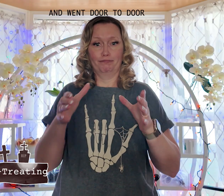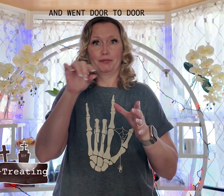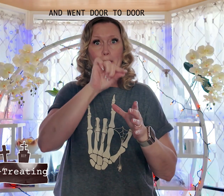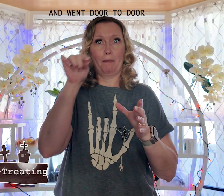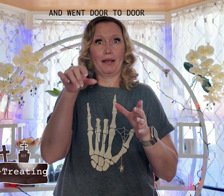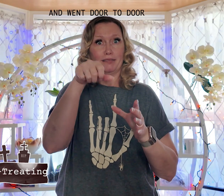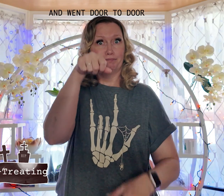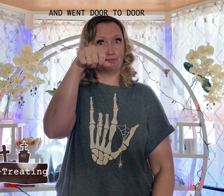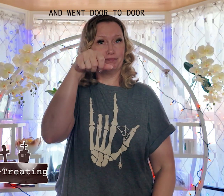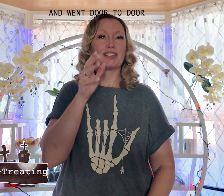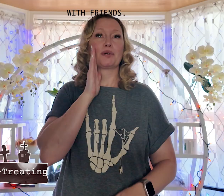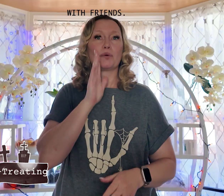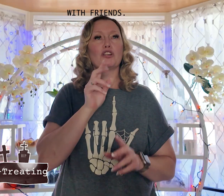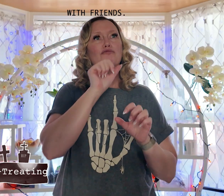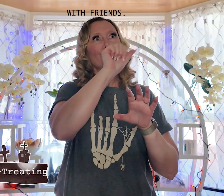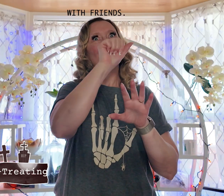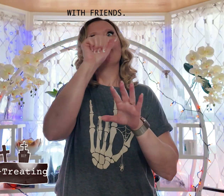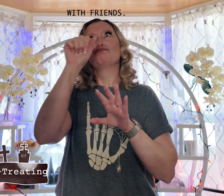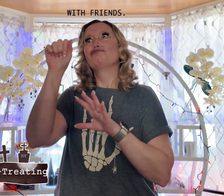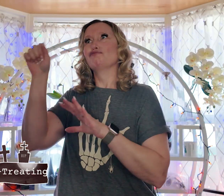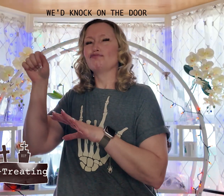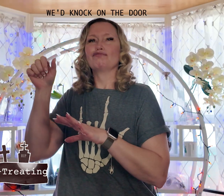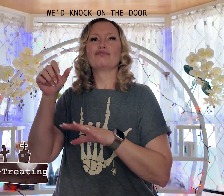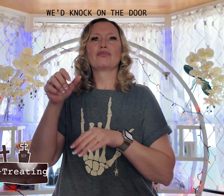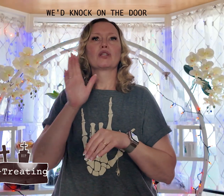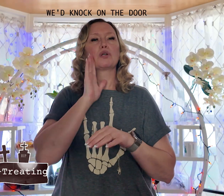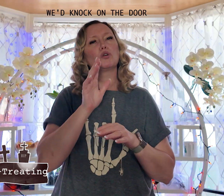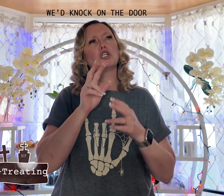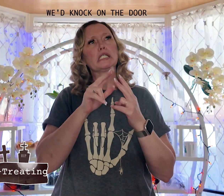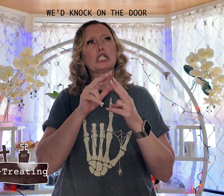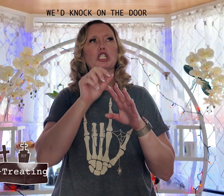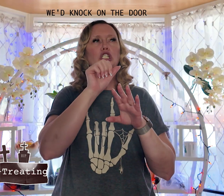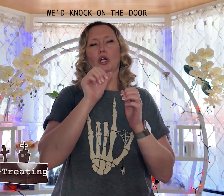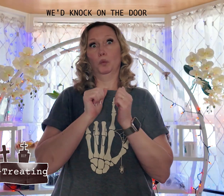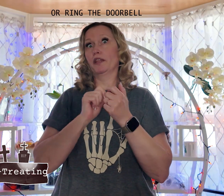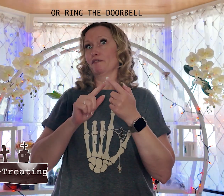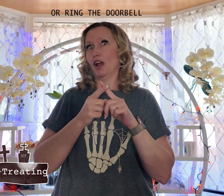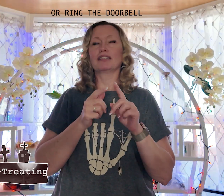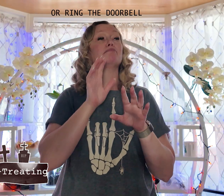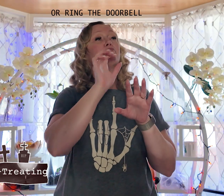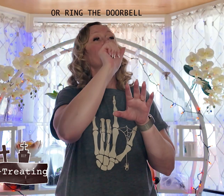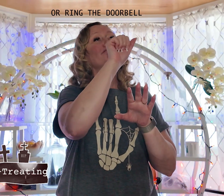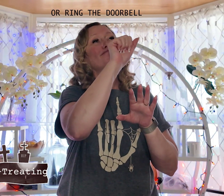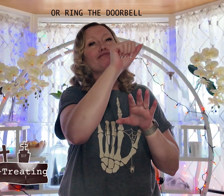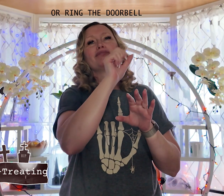and went door to door with friends. We'd knock on the door or ring the